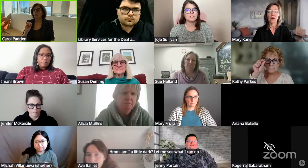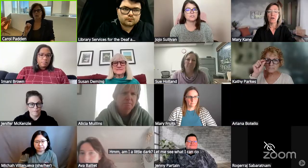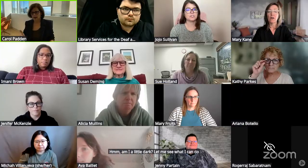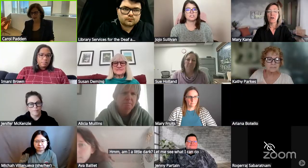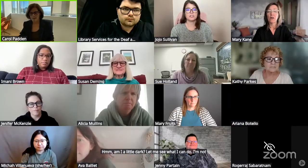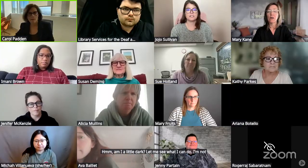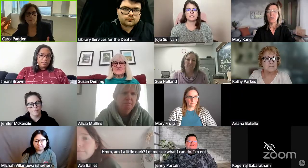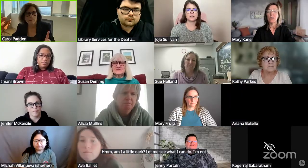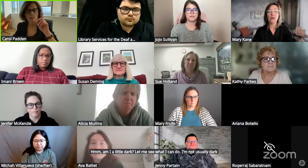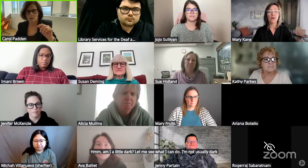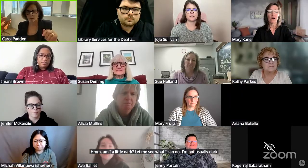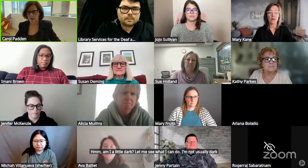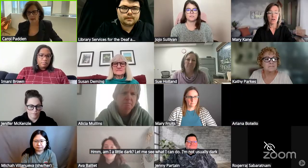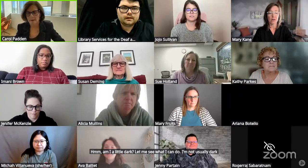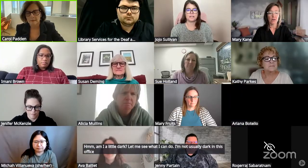usually dark in this office. One second.